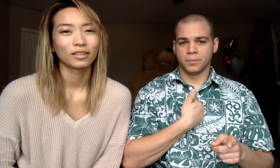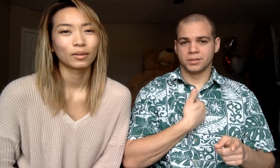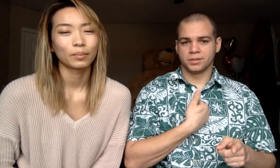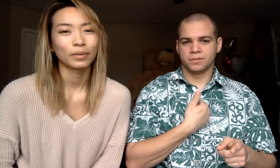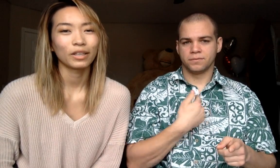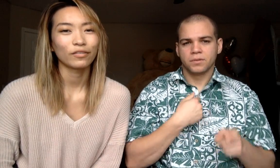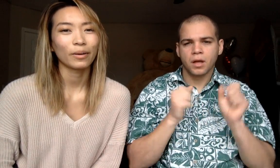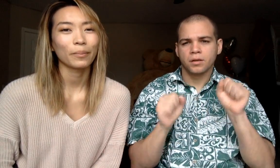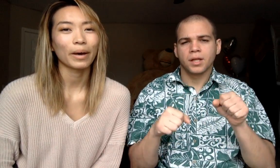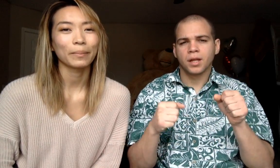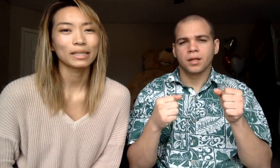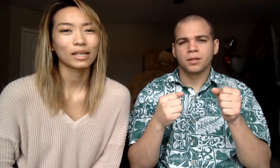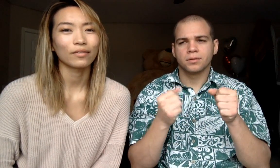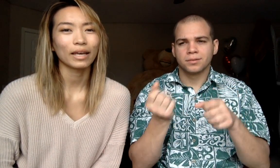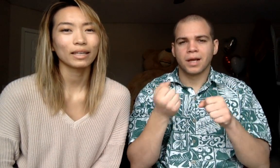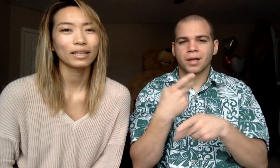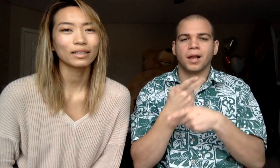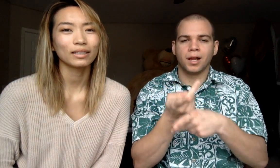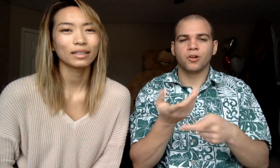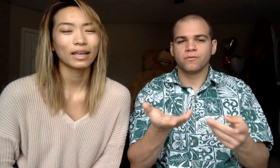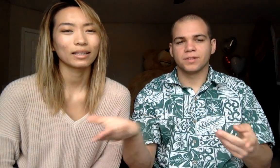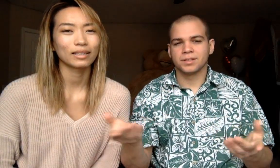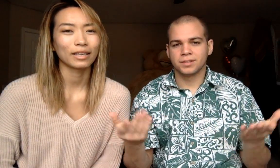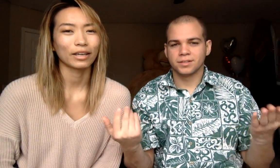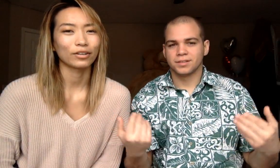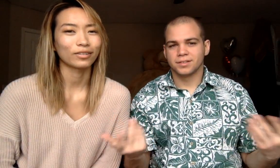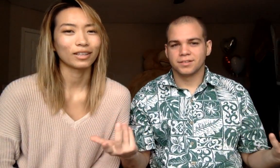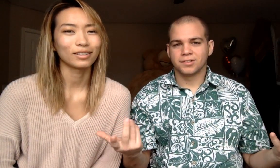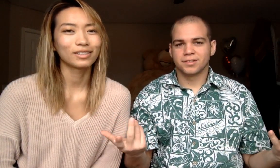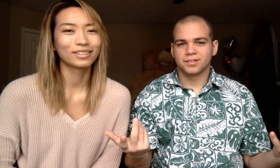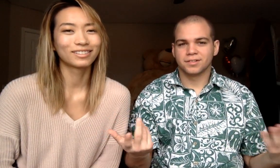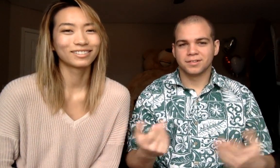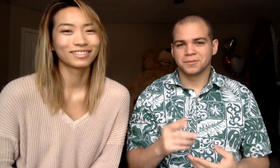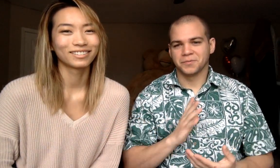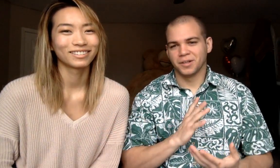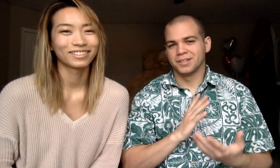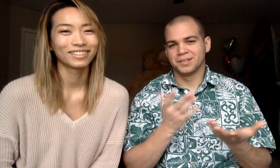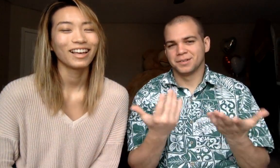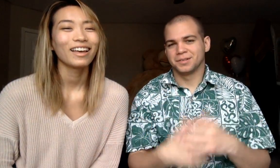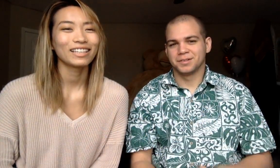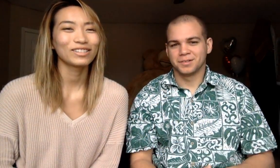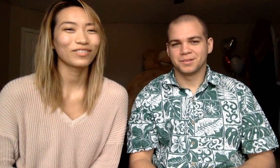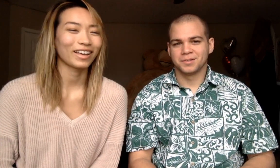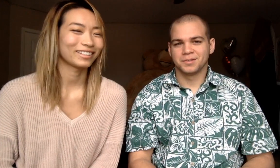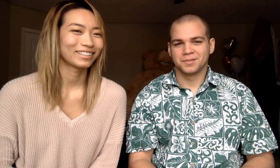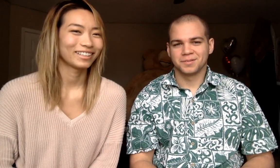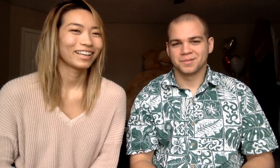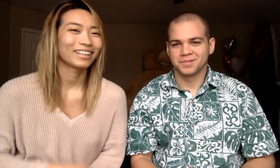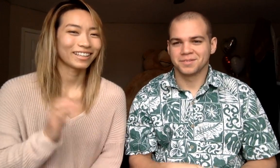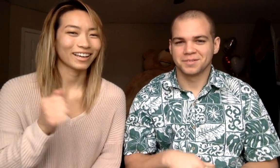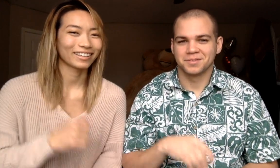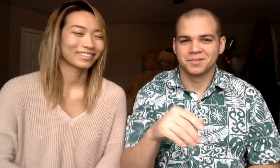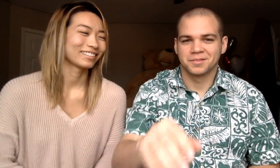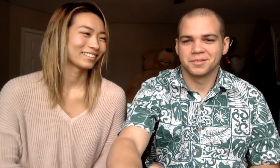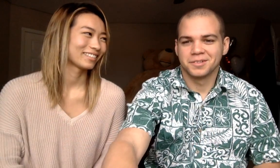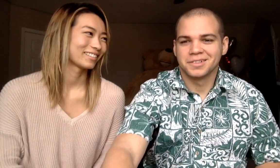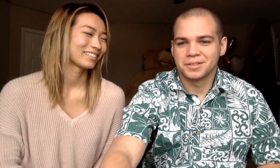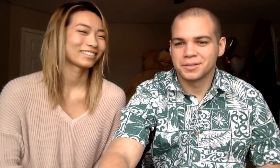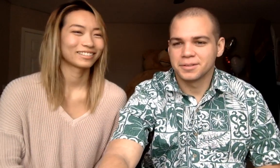But if I'm by myself, I can take care of things. It's fine. Yeah.